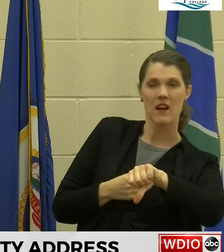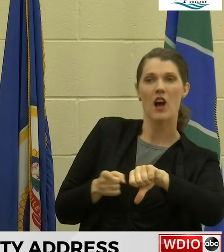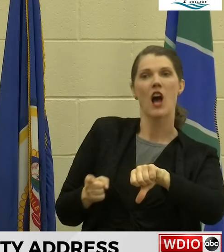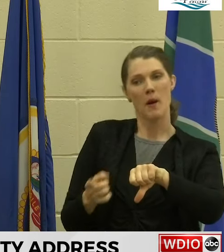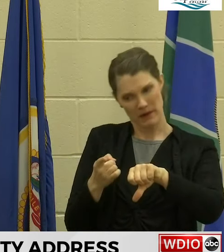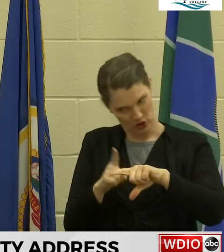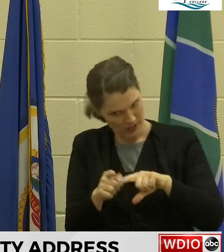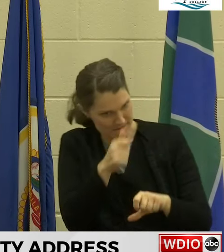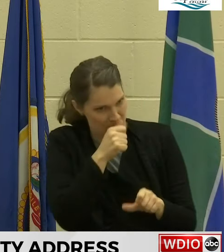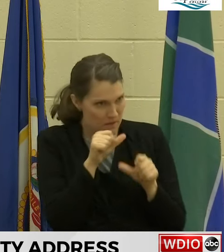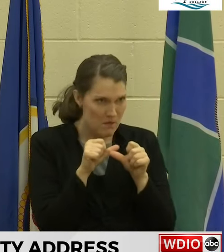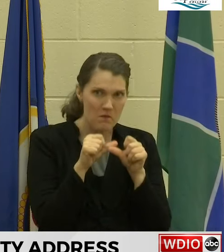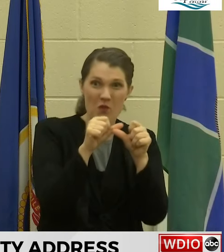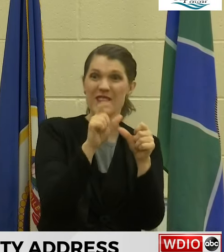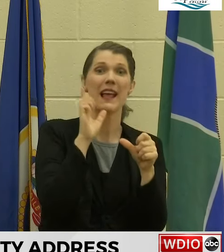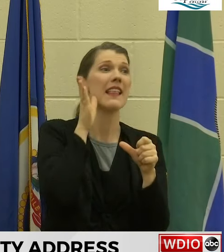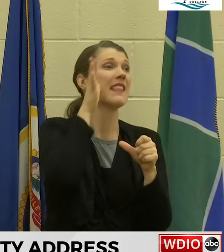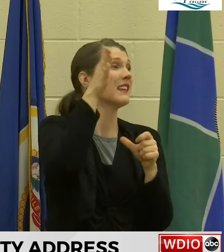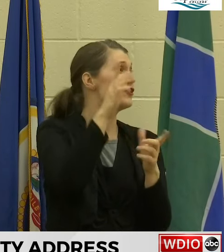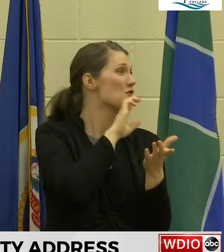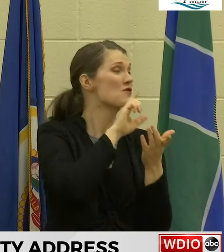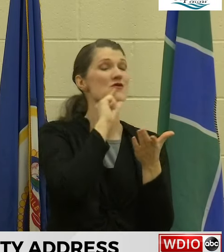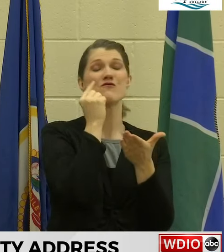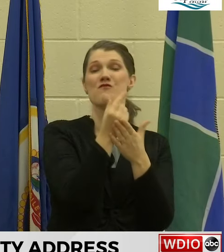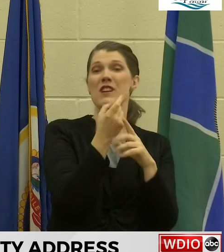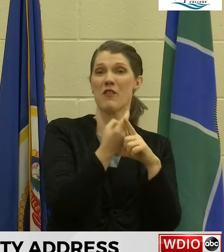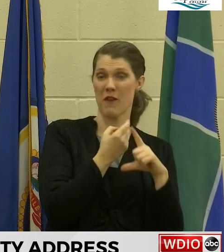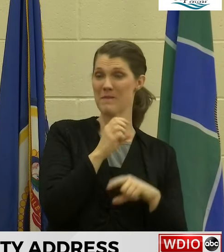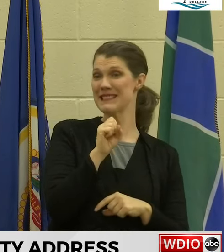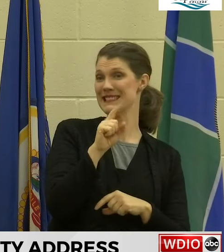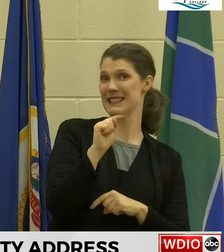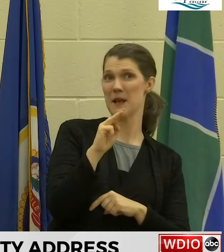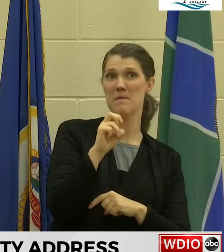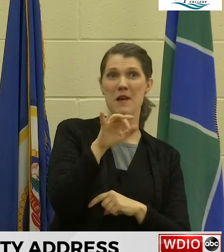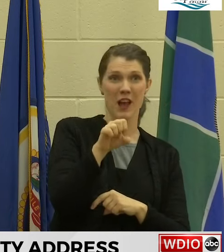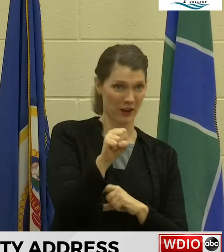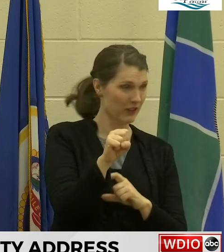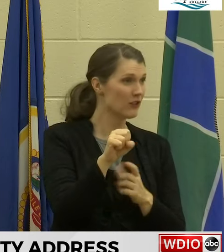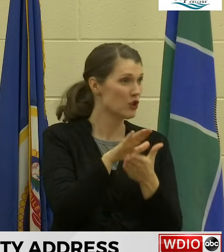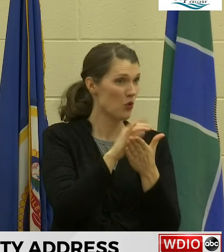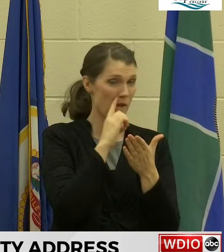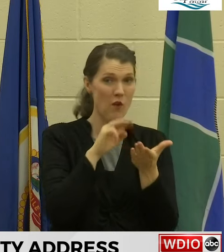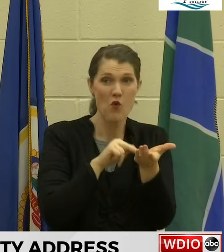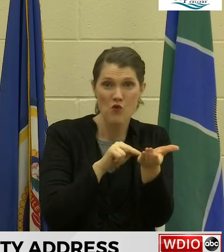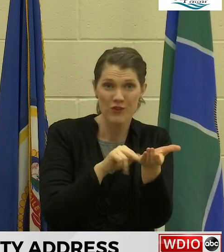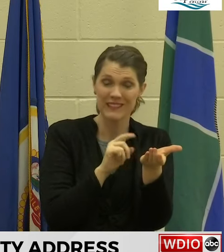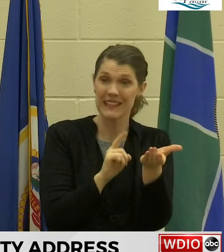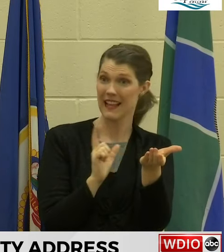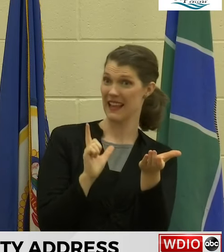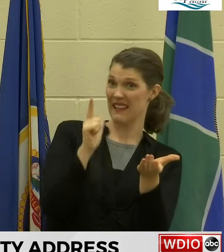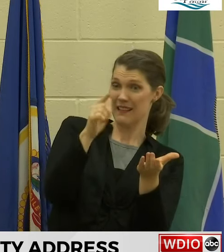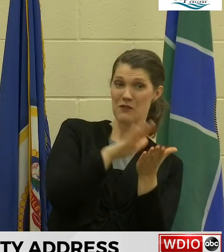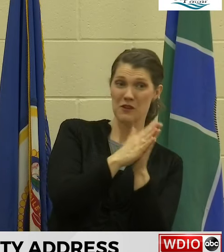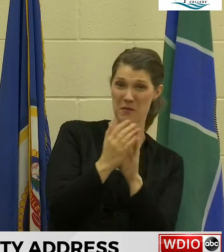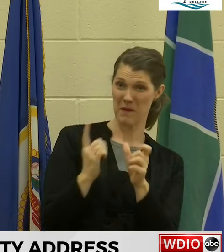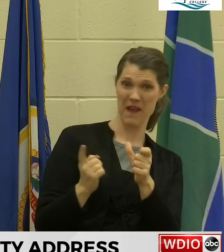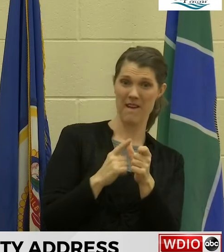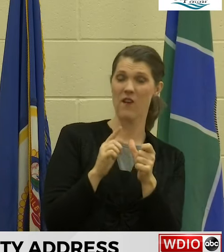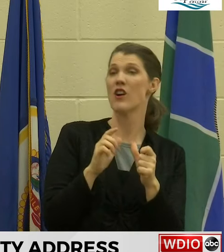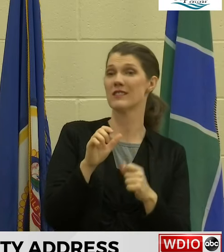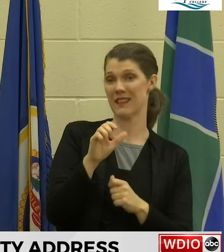African-American woman to graduate from St. Mary's School of Nursing. Later, she became the first